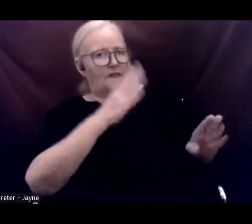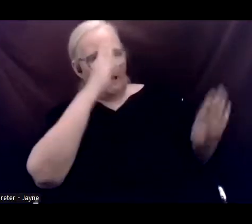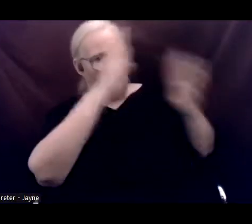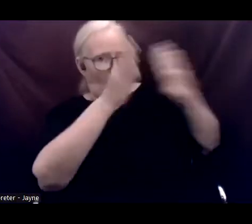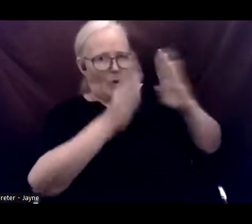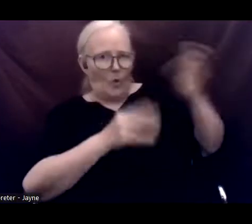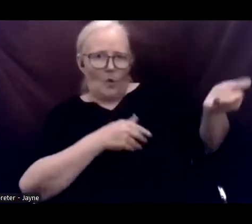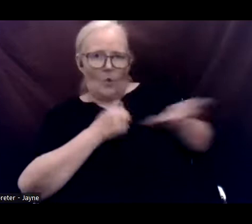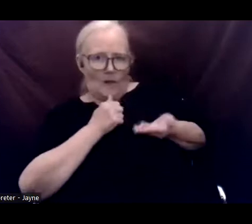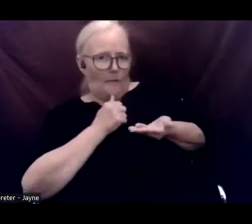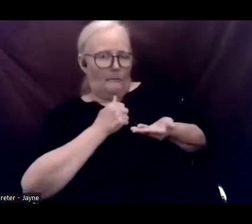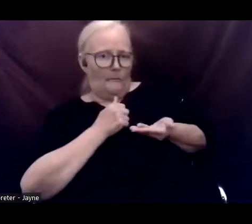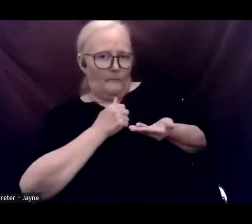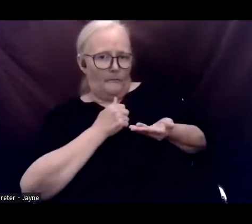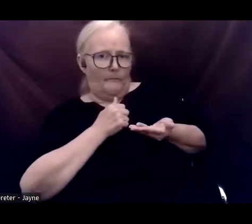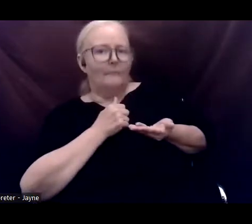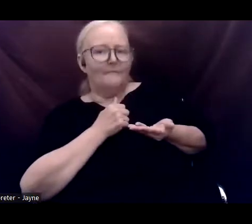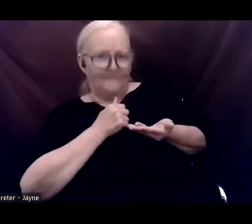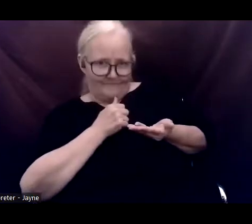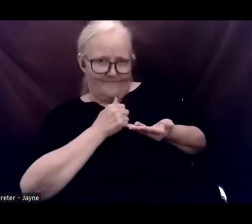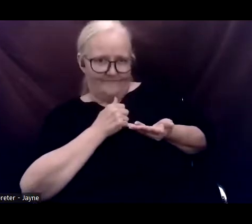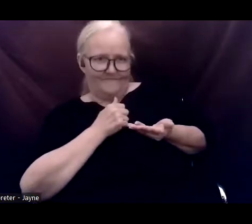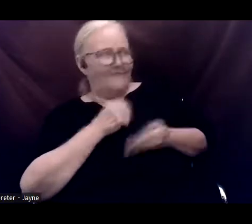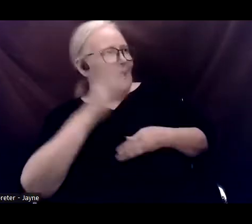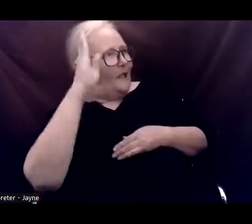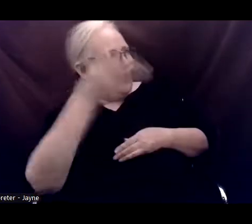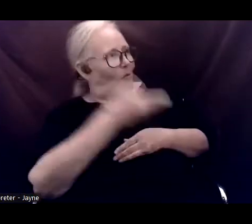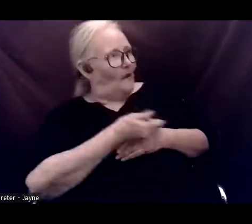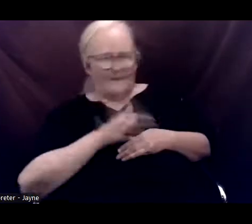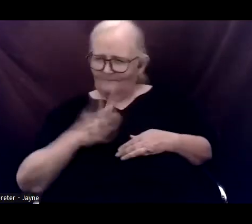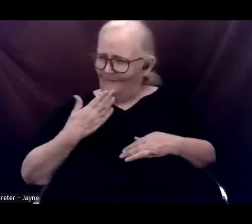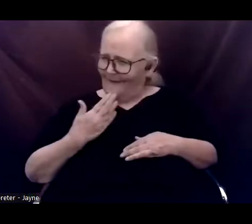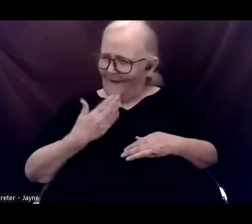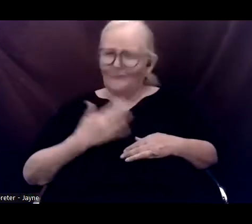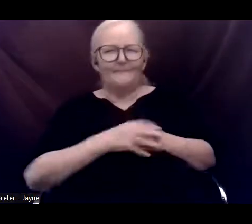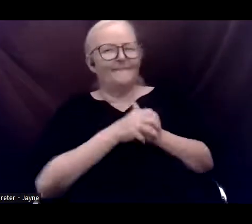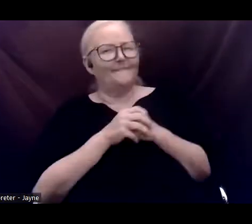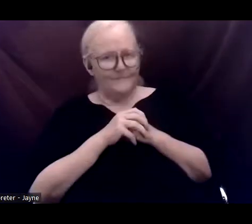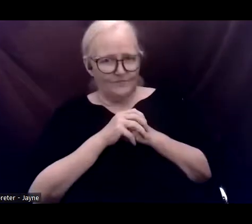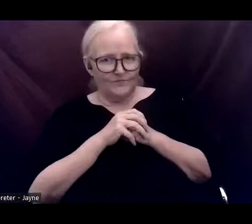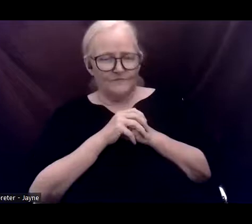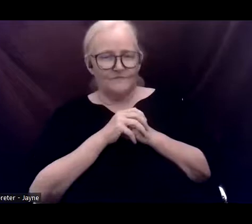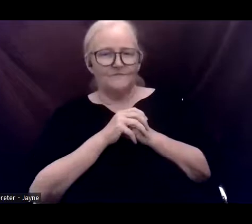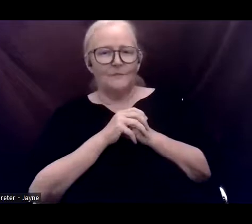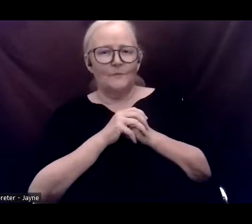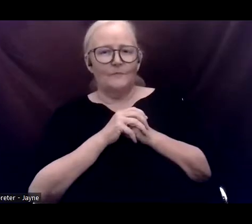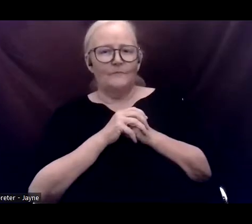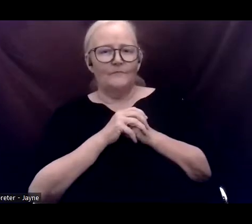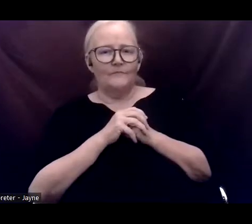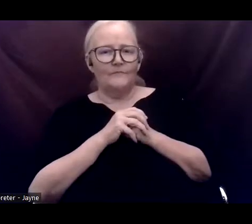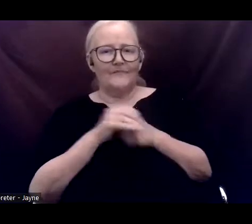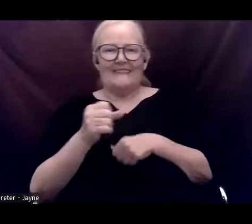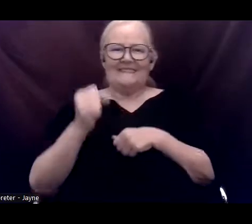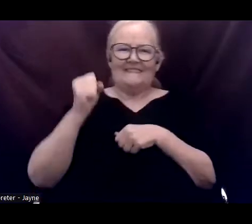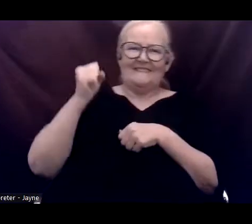welcome. Helen? Thank you. Well done. Fire to the south,